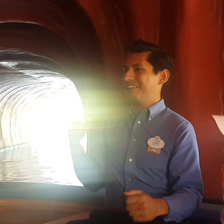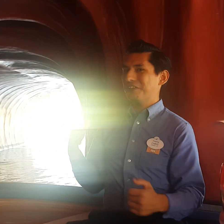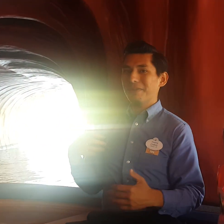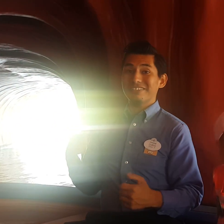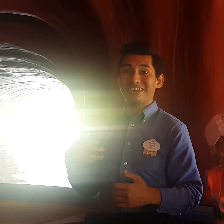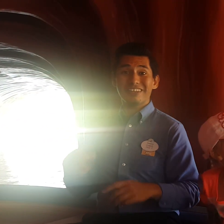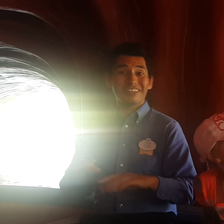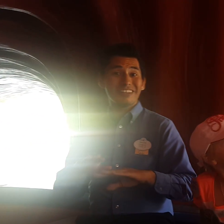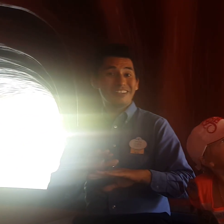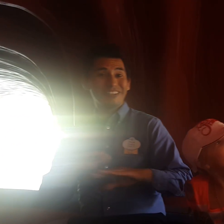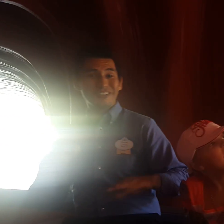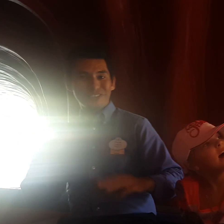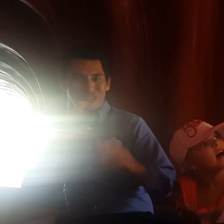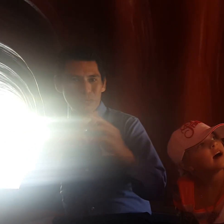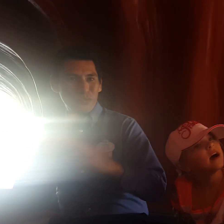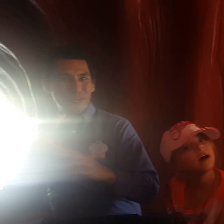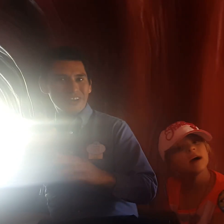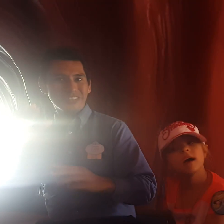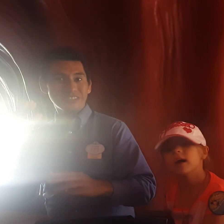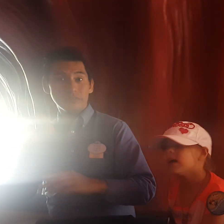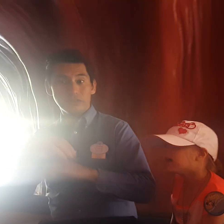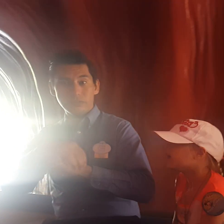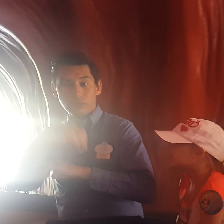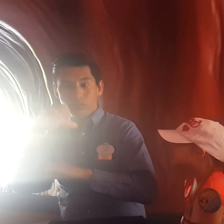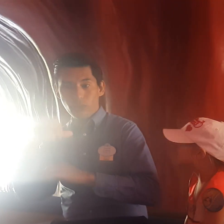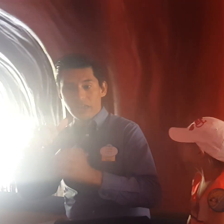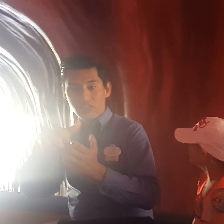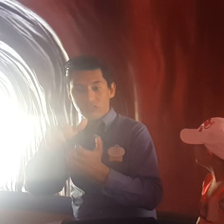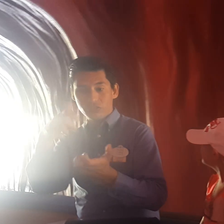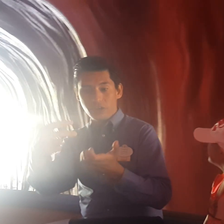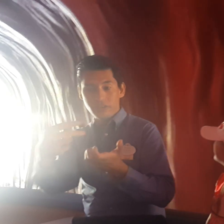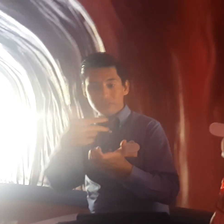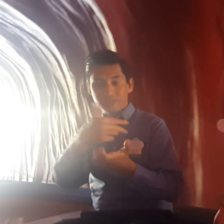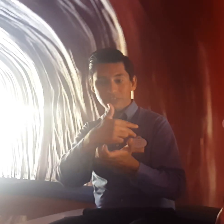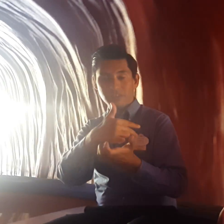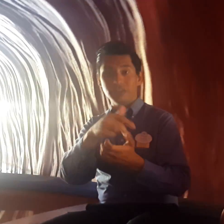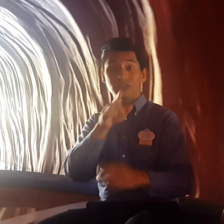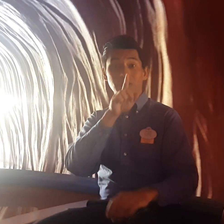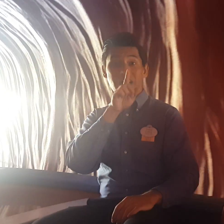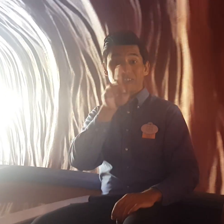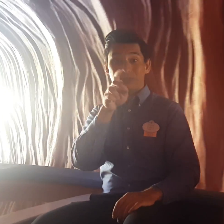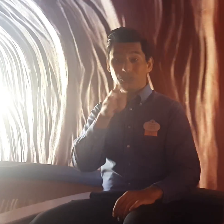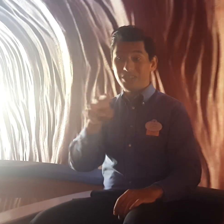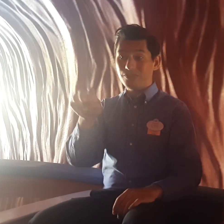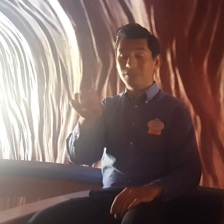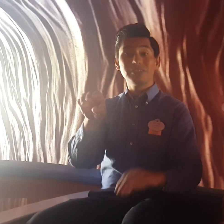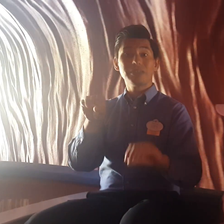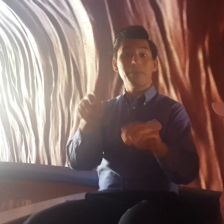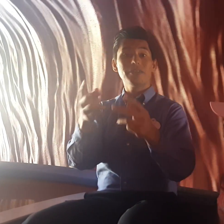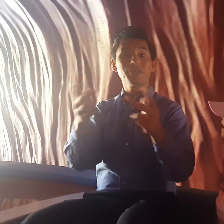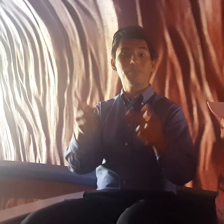folks. Go look up we're passing through the jaws of Monstro the whale. We're actually being transported to a magical place called Storybook Land.